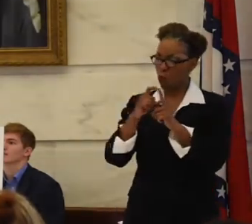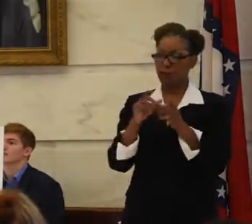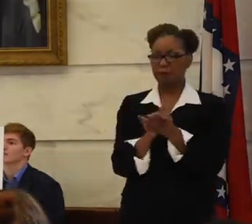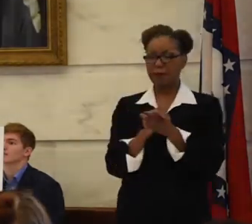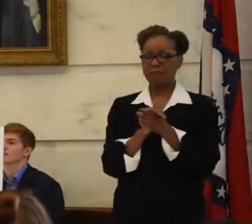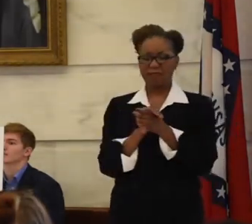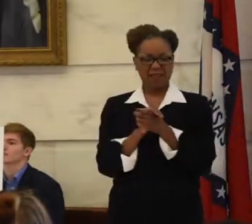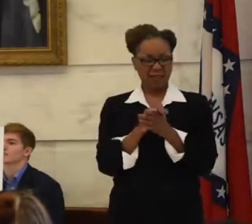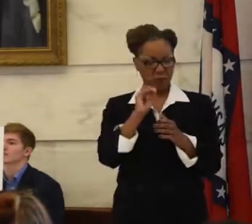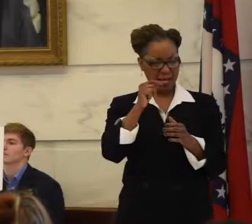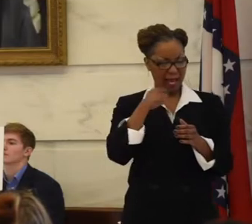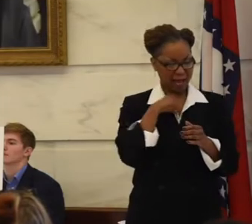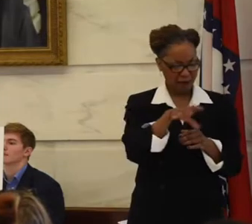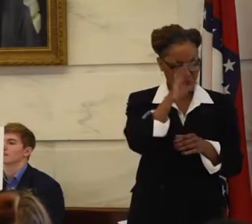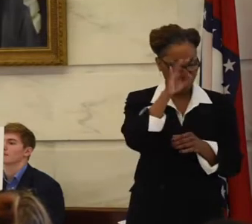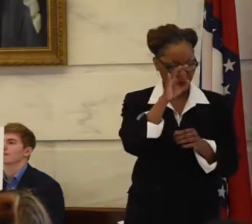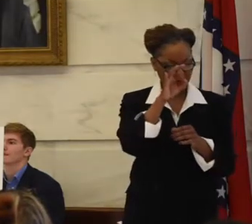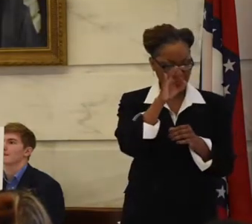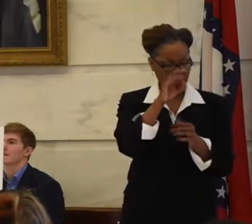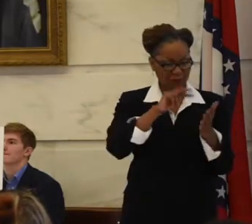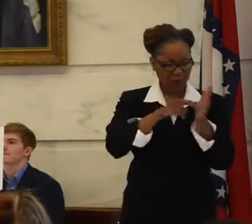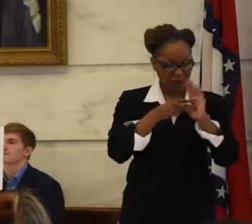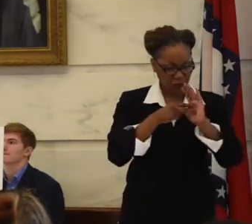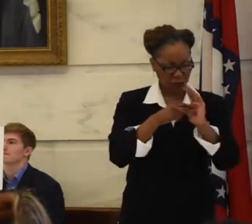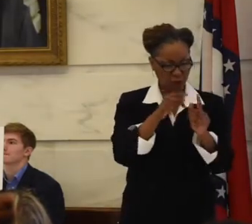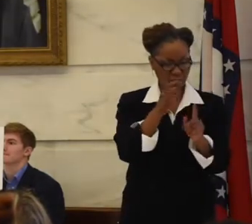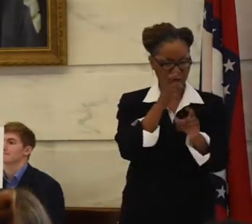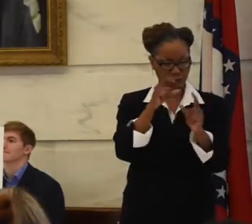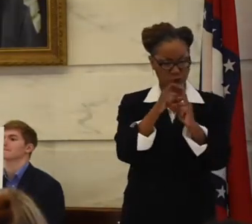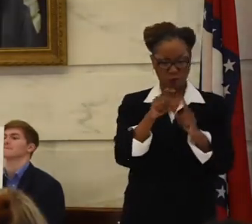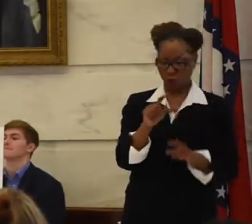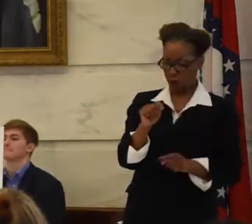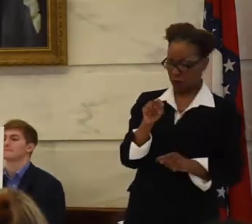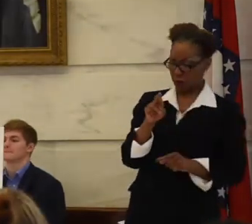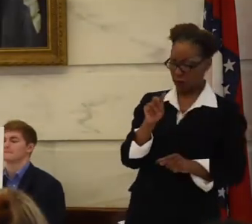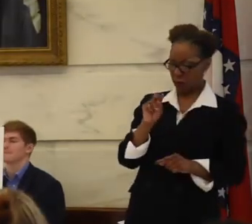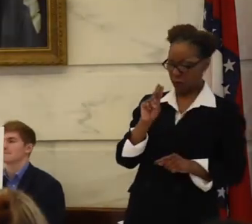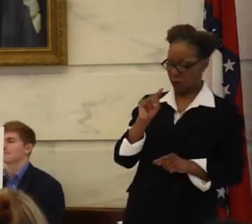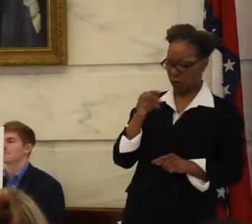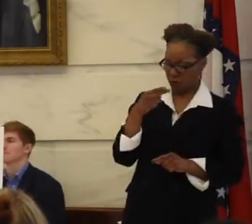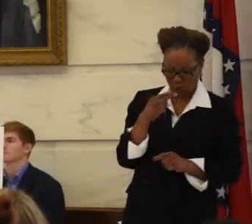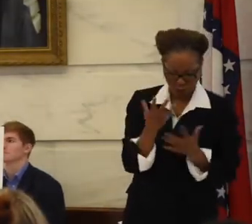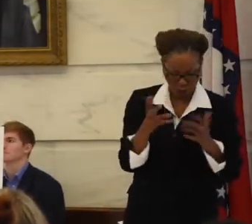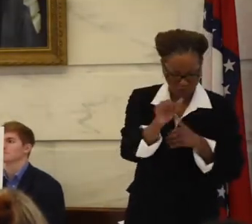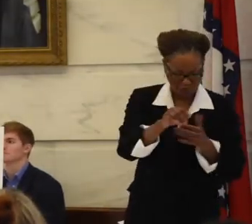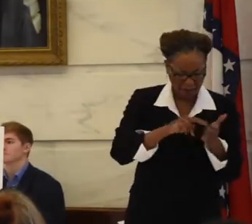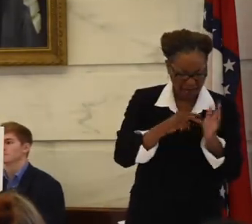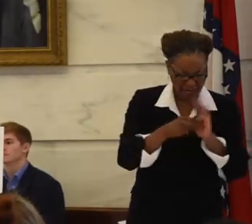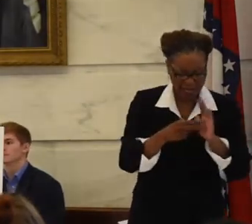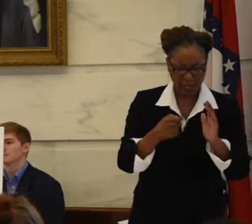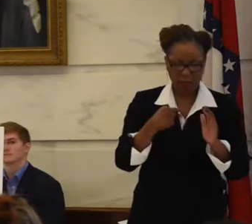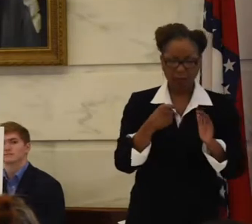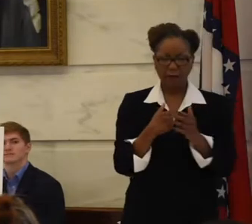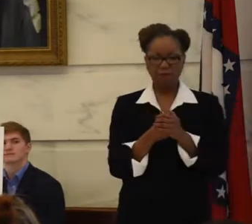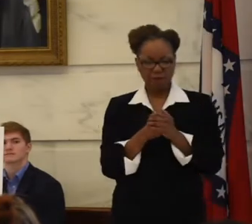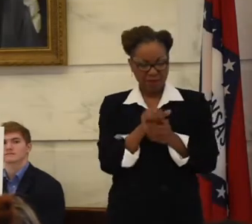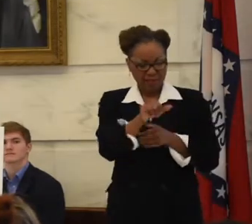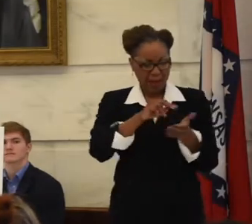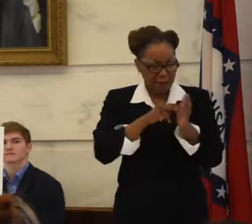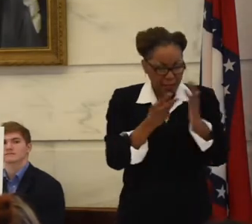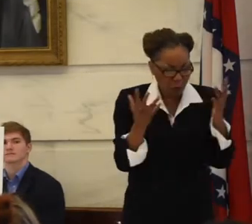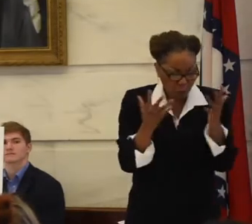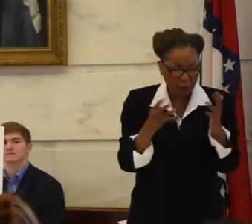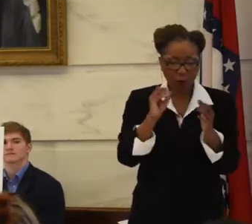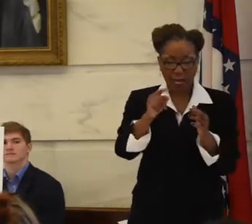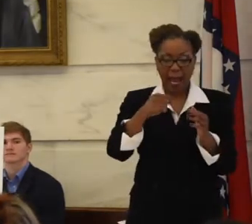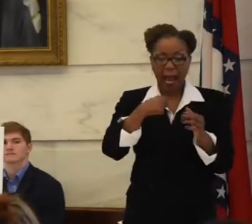word truth mean? You know, a lot of people say this is true, that's true, but what does it really mean? And when